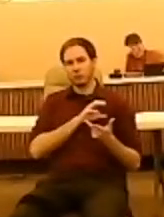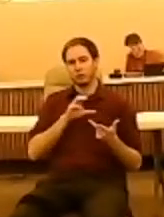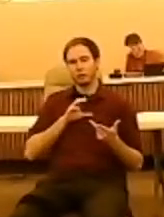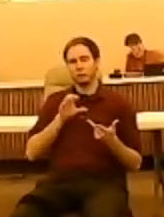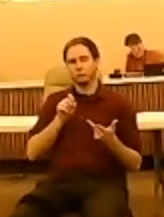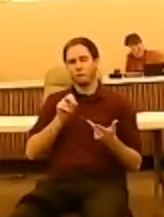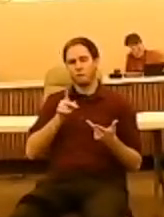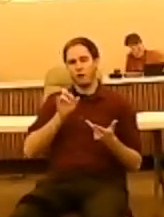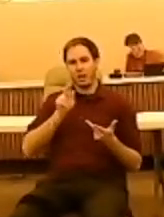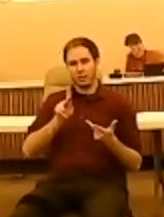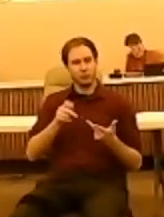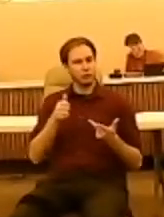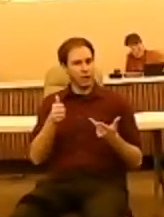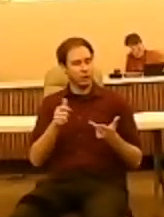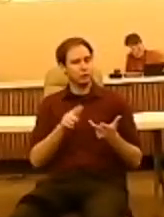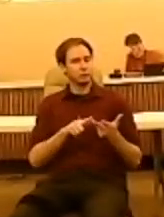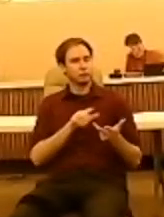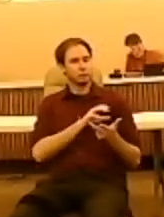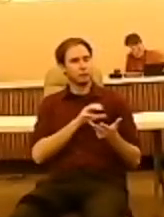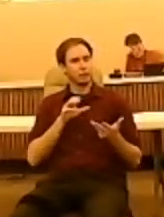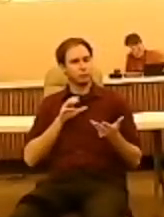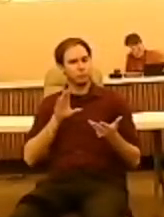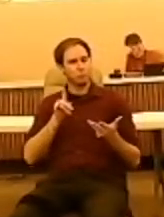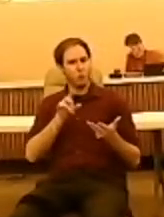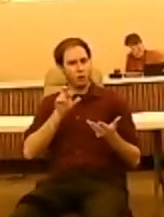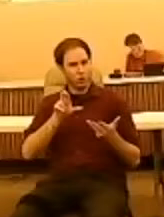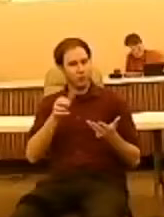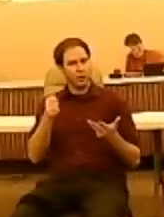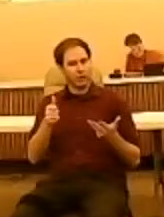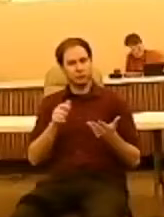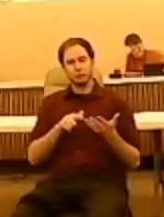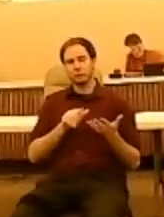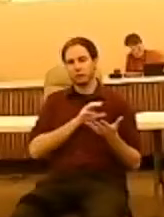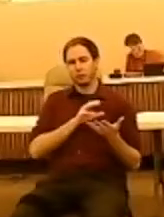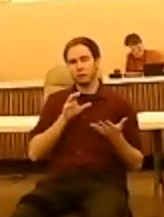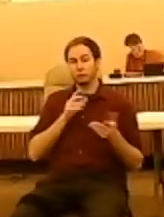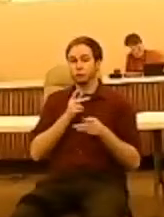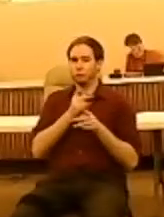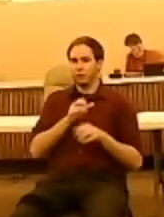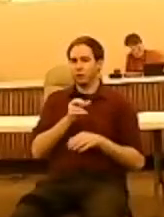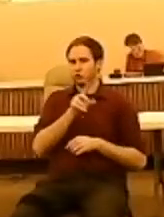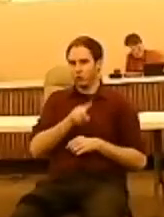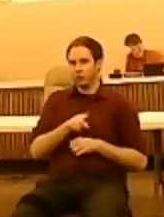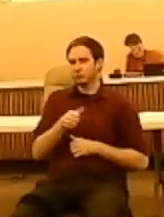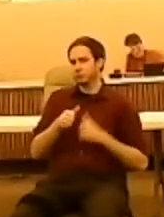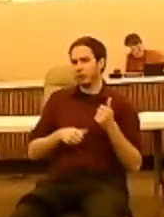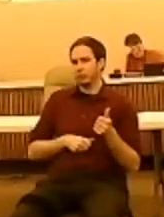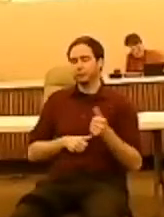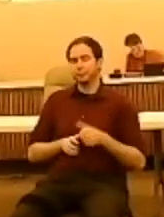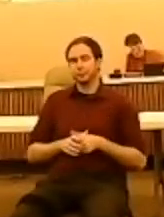Councilmember Safranek, Aye. Councilmember Bolzner. Supervisor Schultz. Aye.